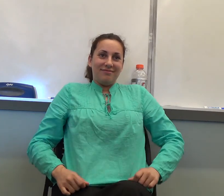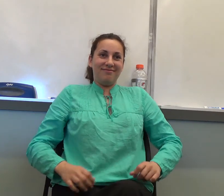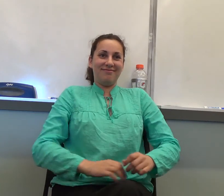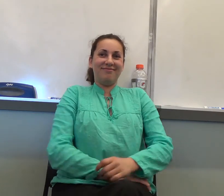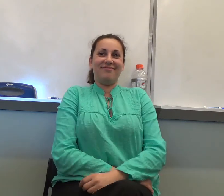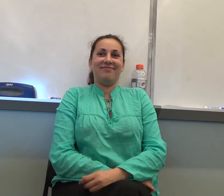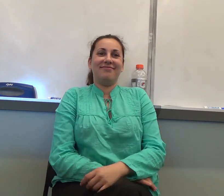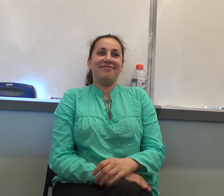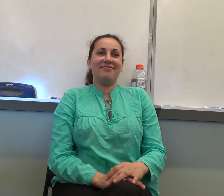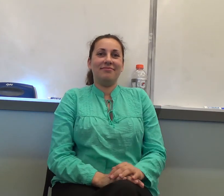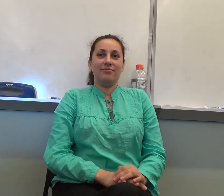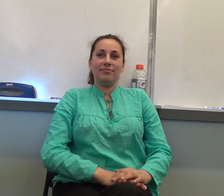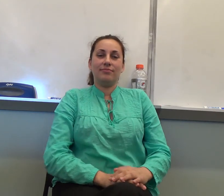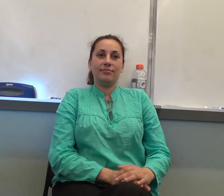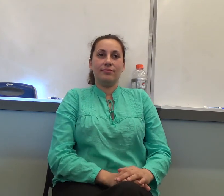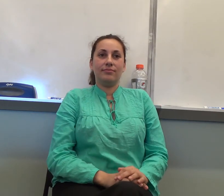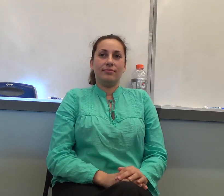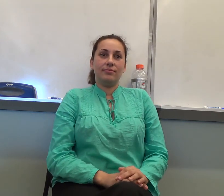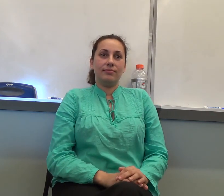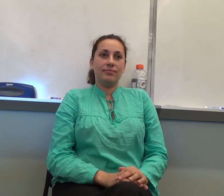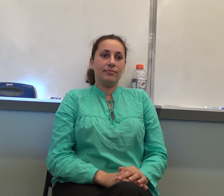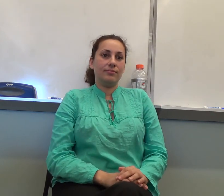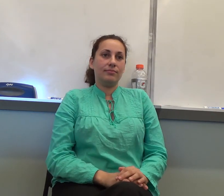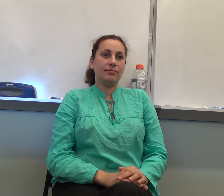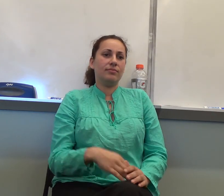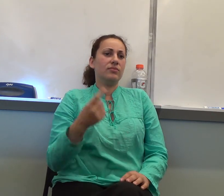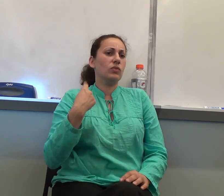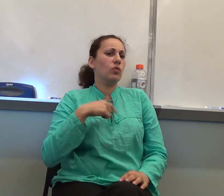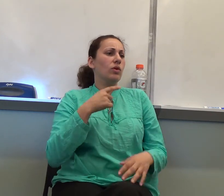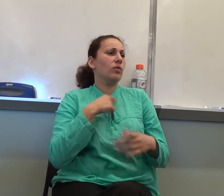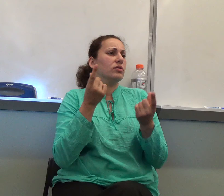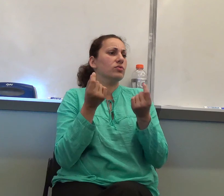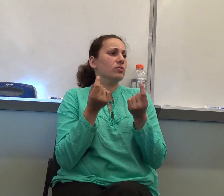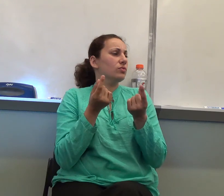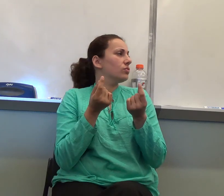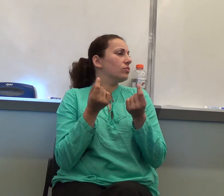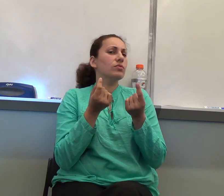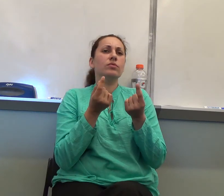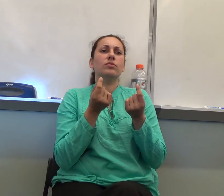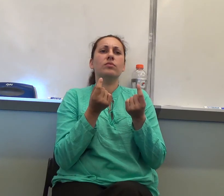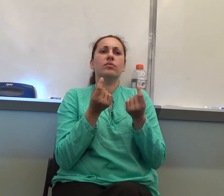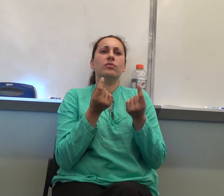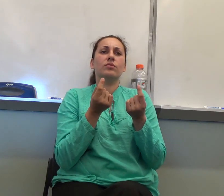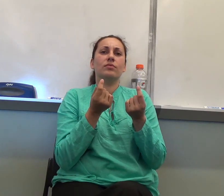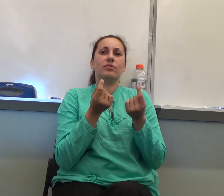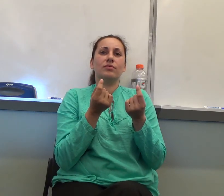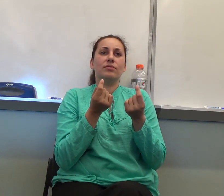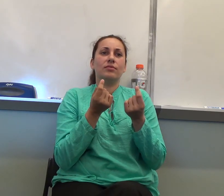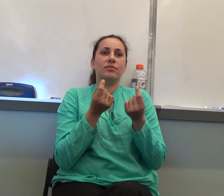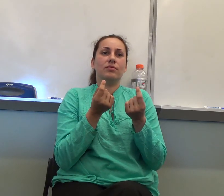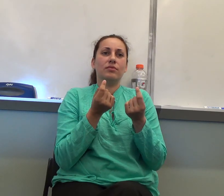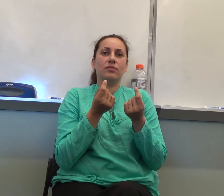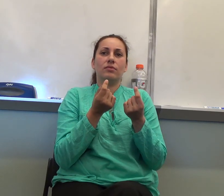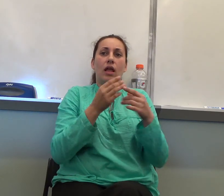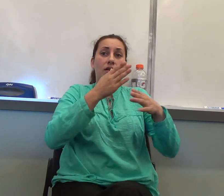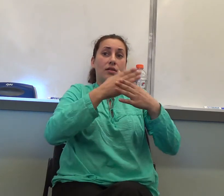repeats. Okay. So what do we do if not only the dividend is a